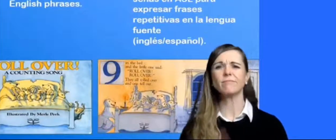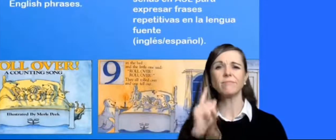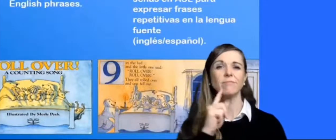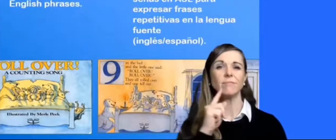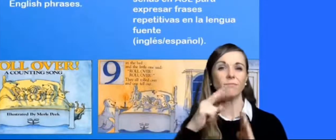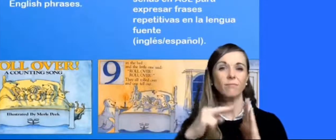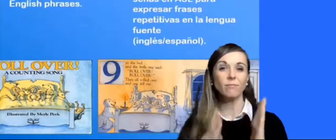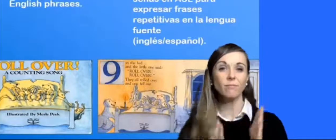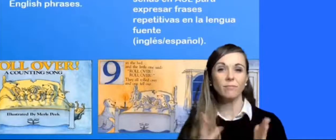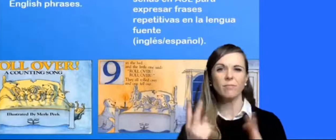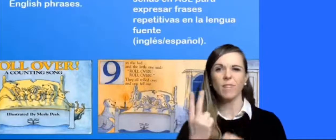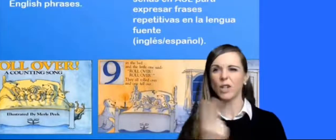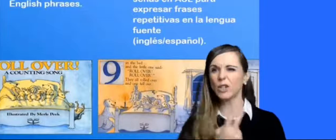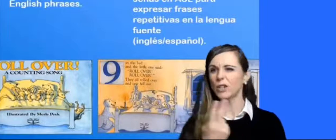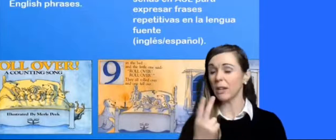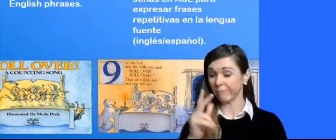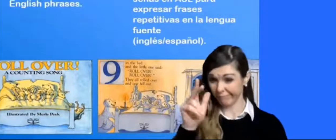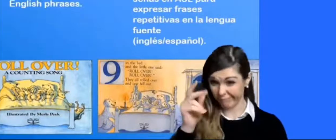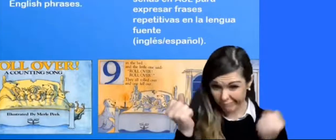Principle number